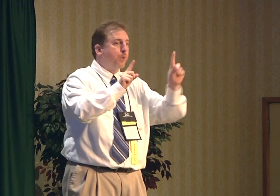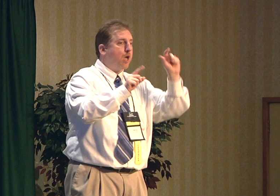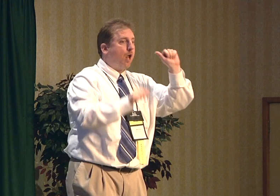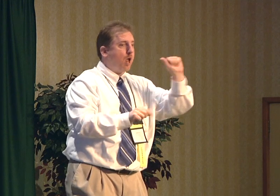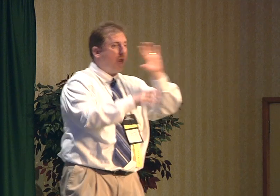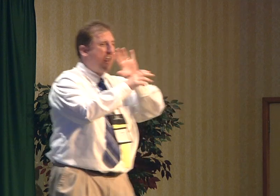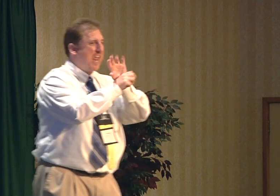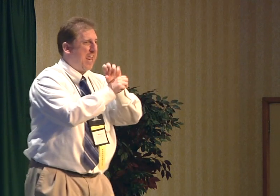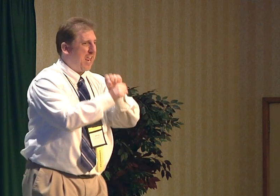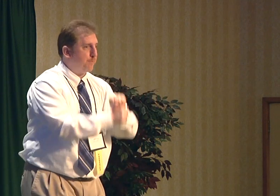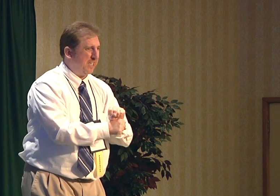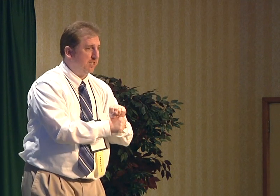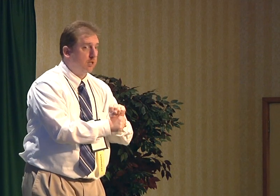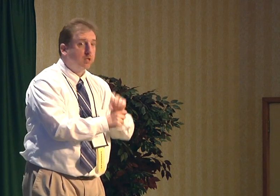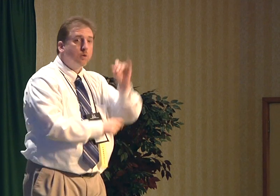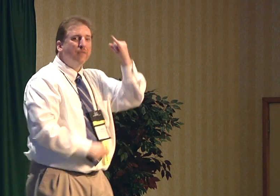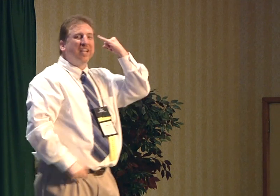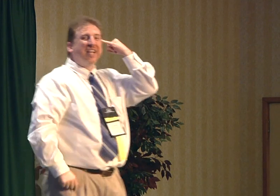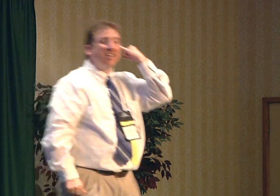accessibility, therefore, is not an act, but a habit.